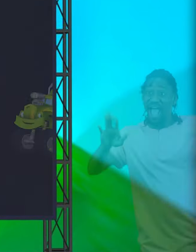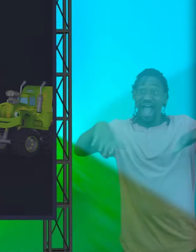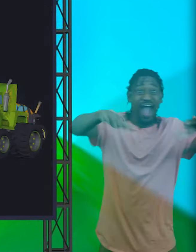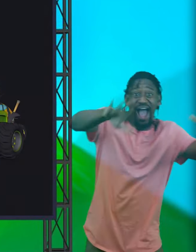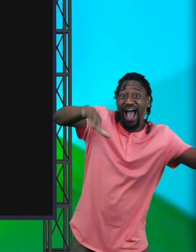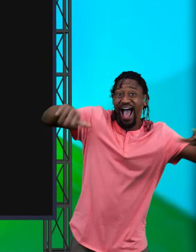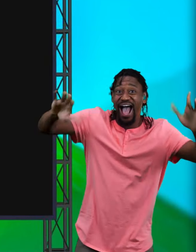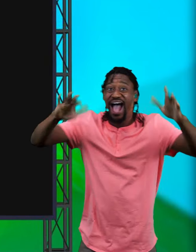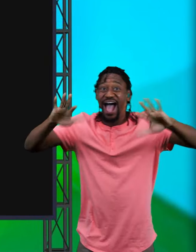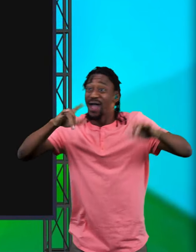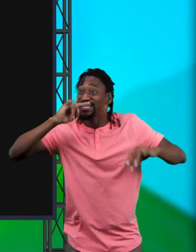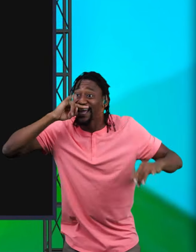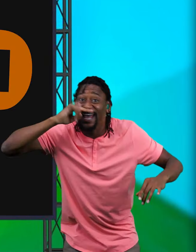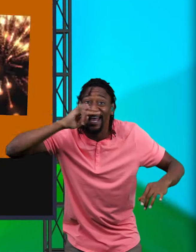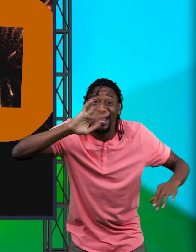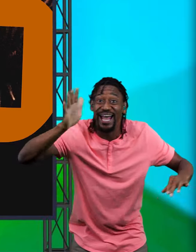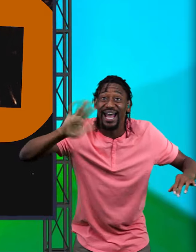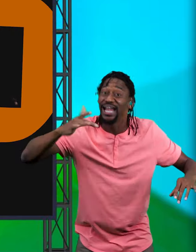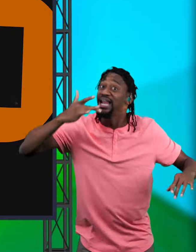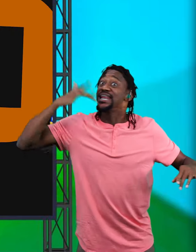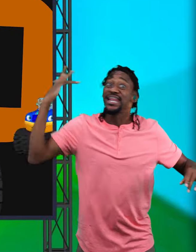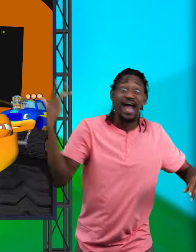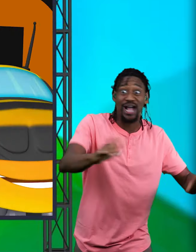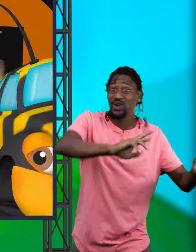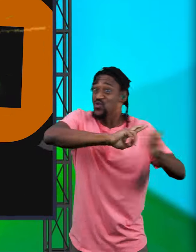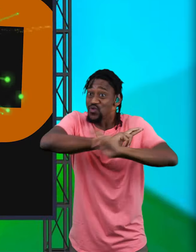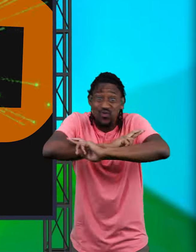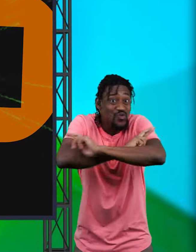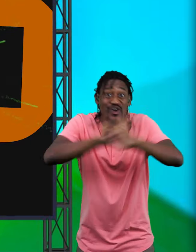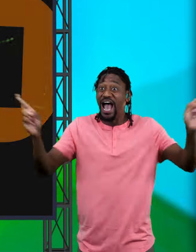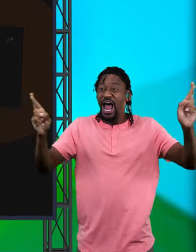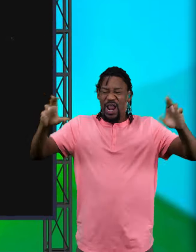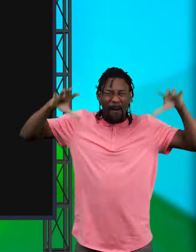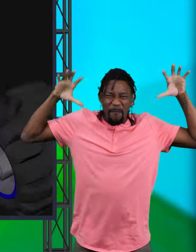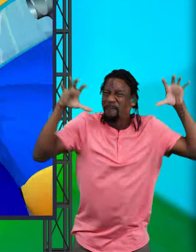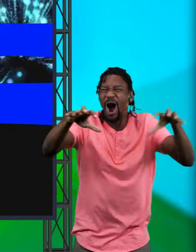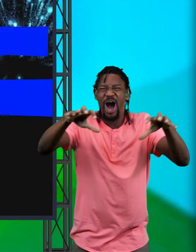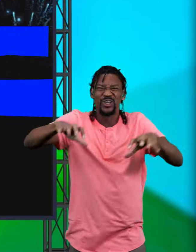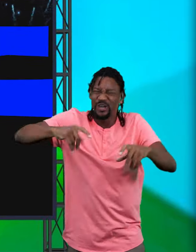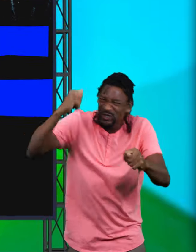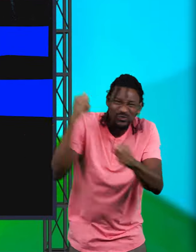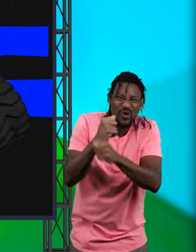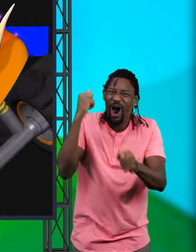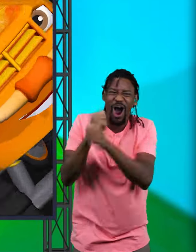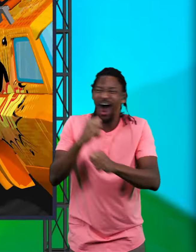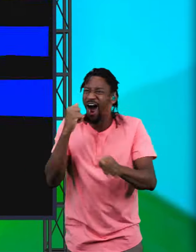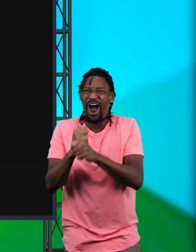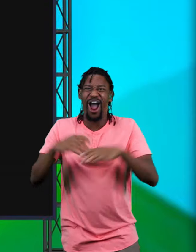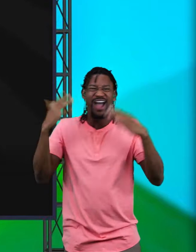Hey kids, well you're in luck. Here come the monster trucks. Yay!